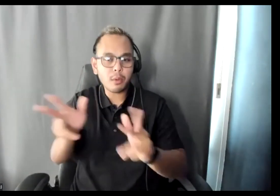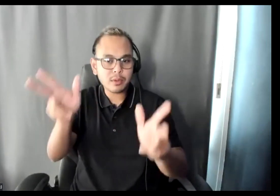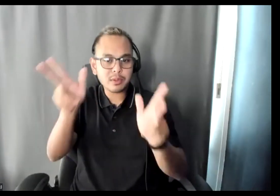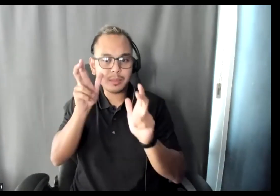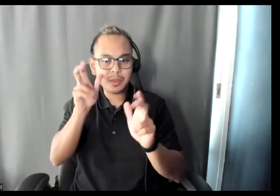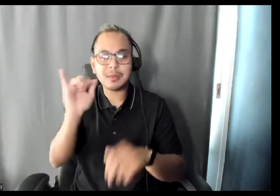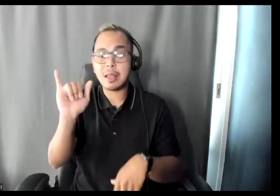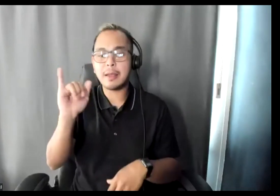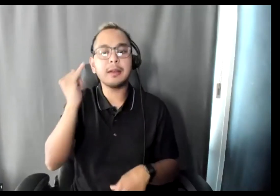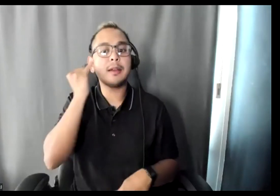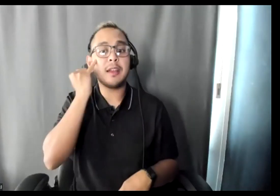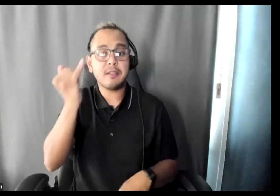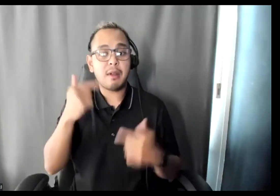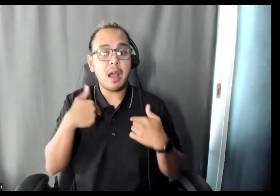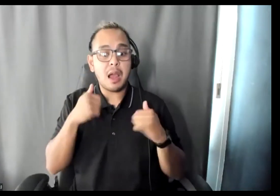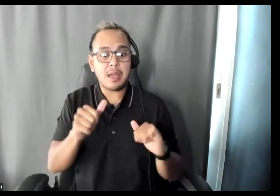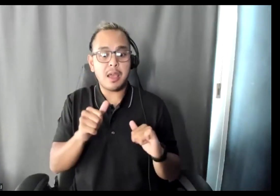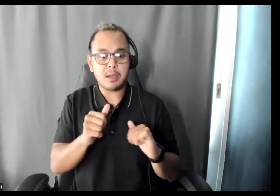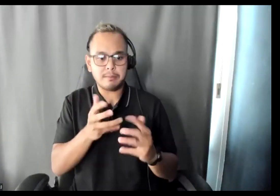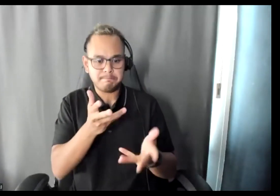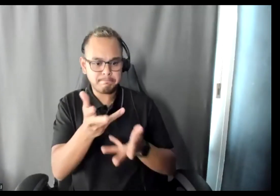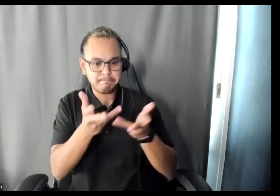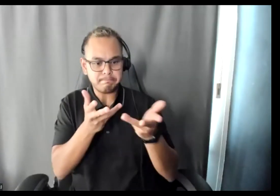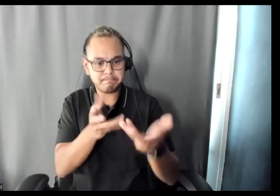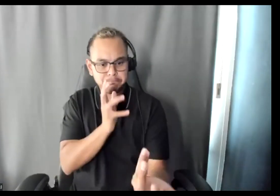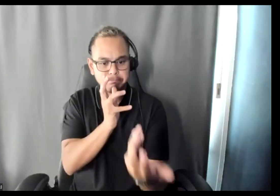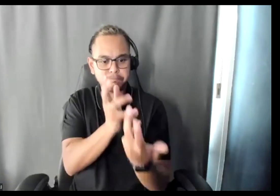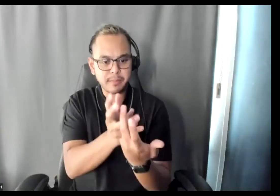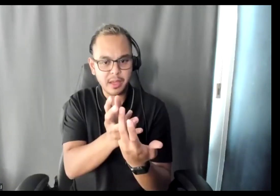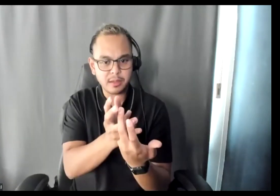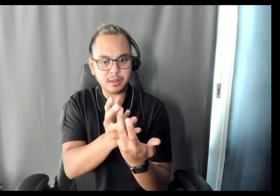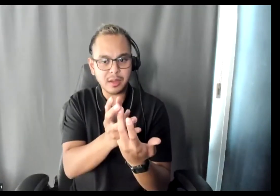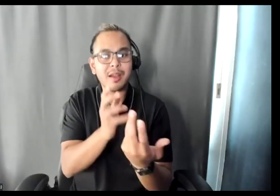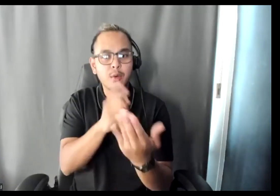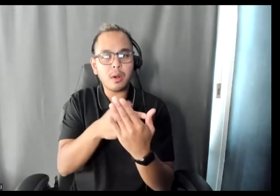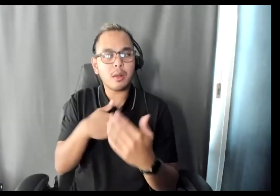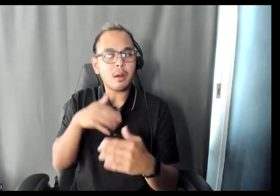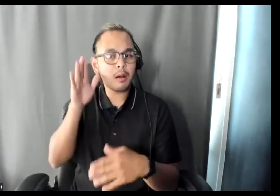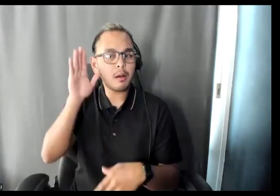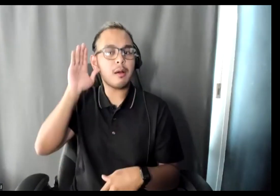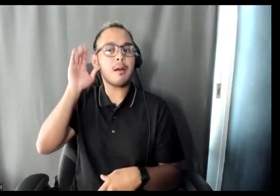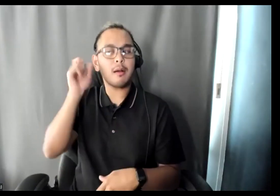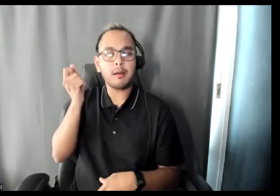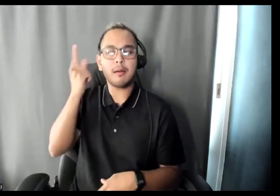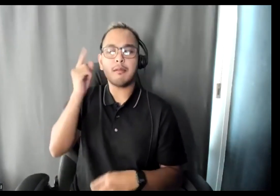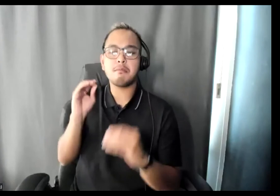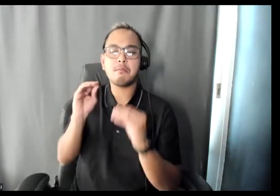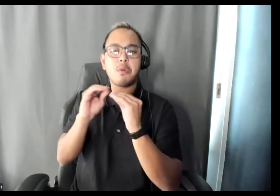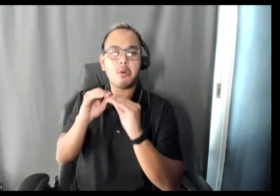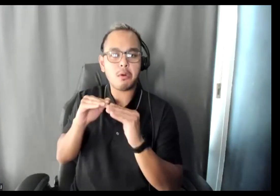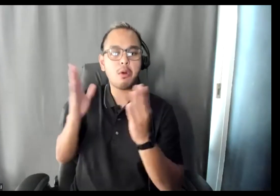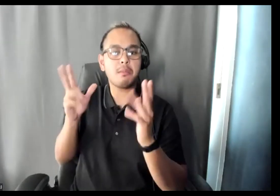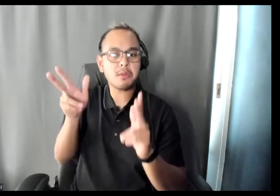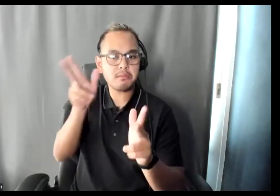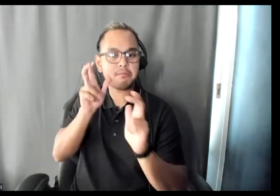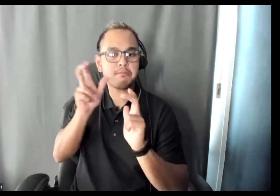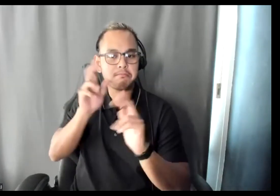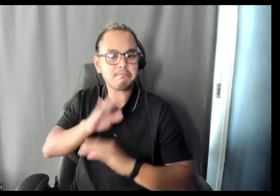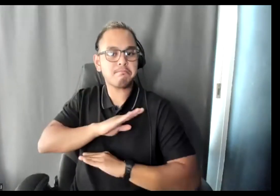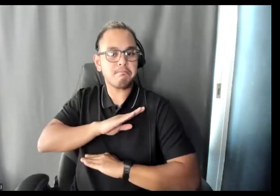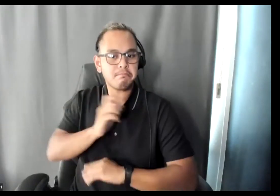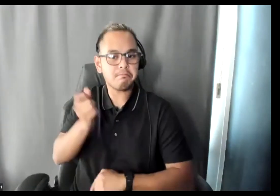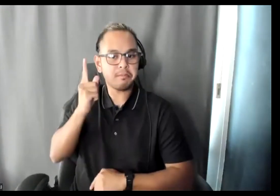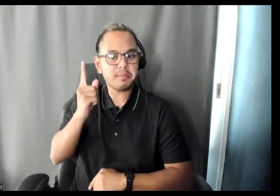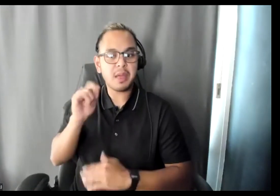somebody through their narrative mindset, it's actually going to turn their ears on, and it's going to help them be more open and receptive to the kinds of solutions that